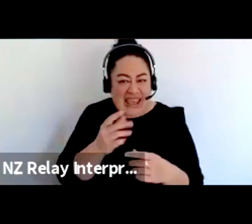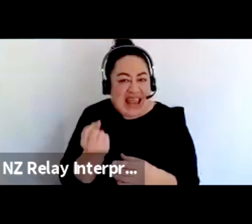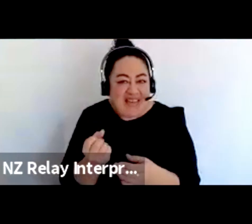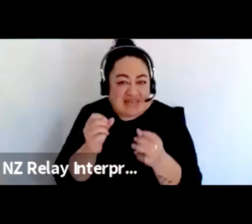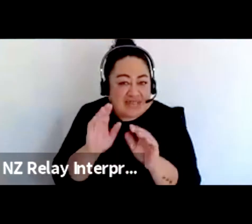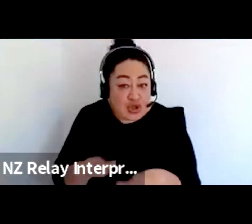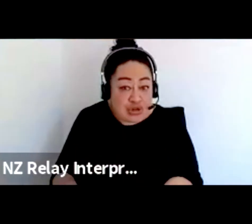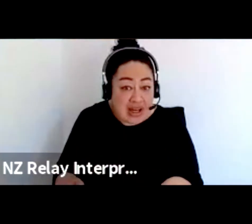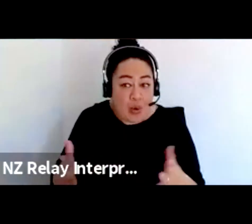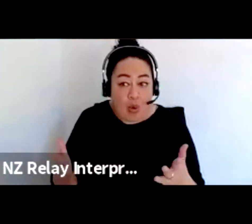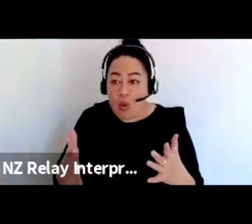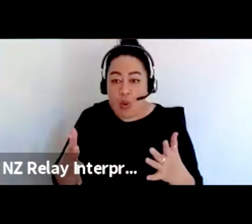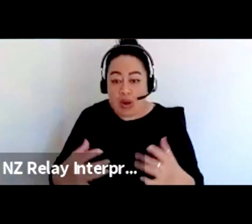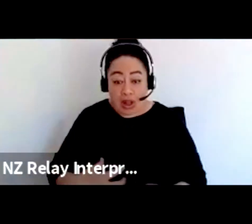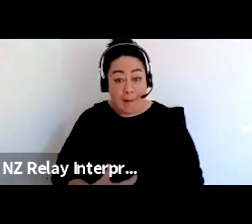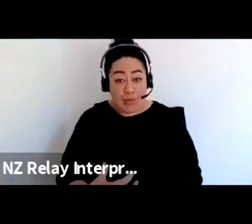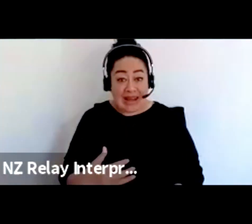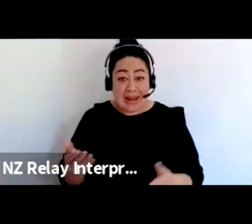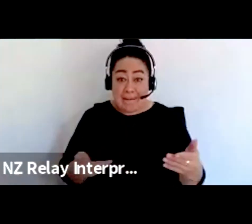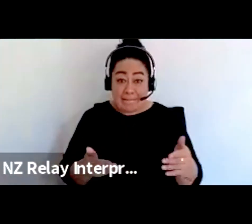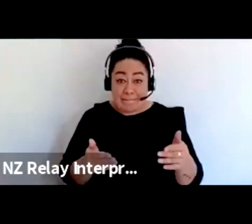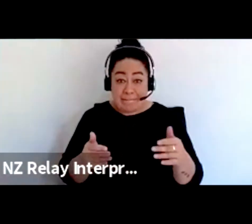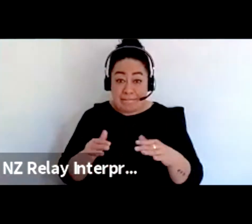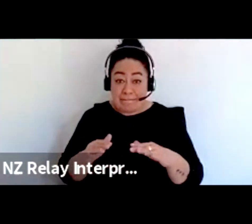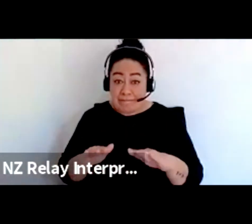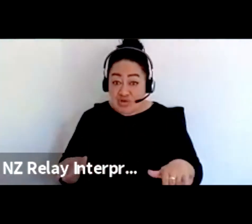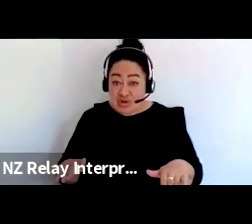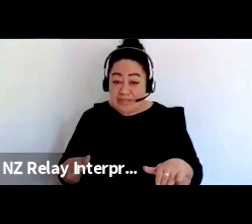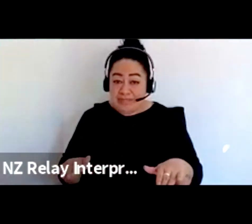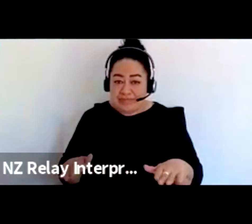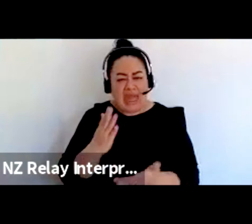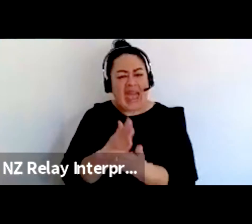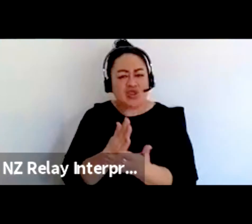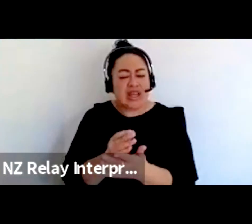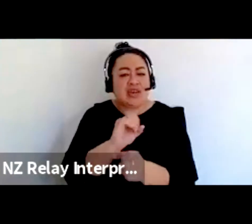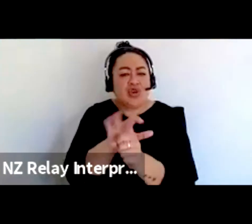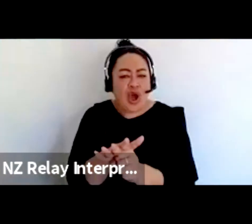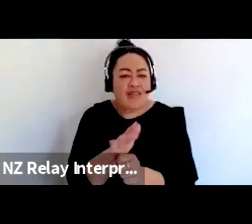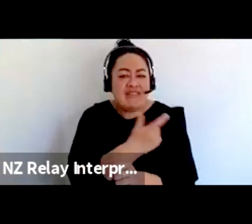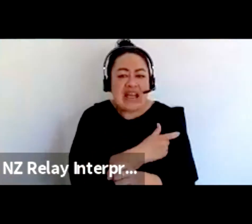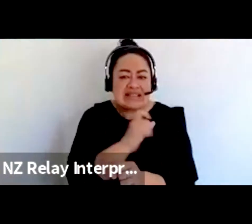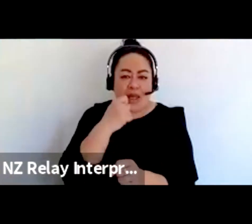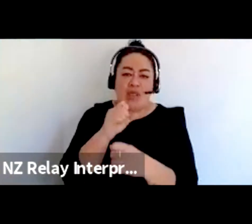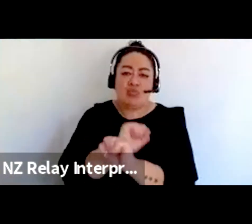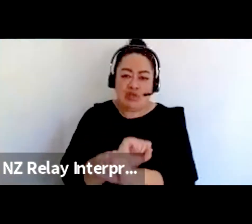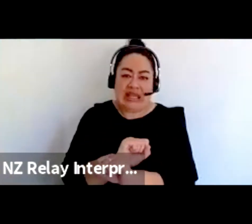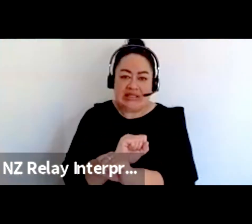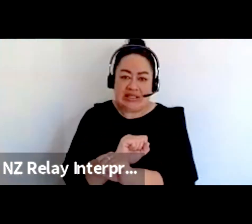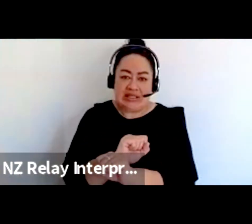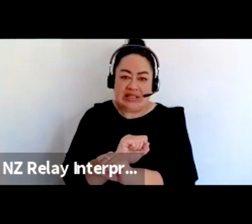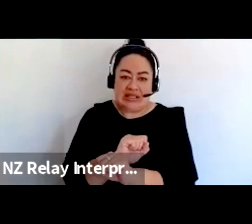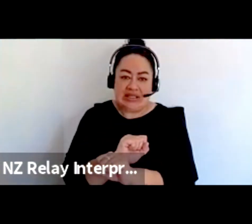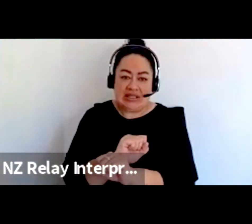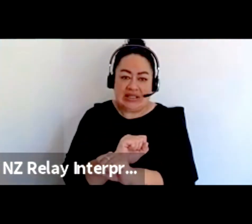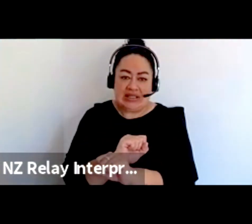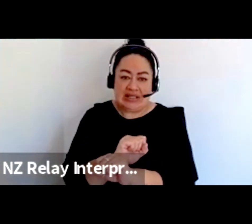The way that it protects your unborn child is actually to give it some protection. So when you are pregnant